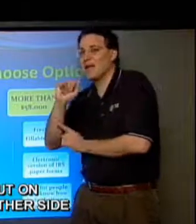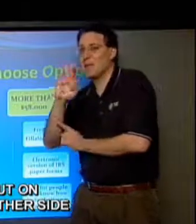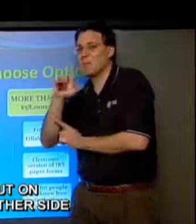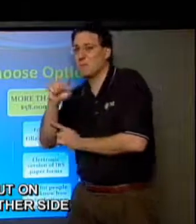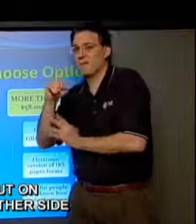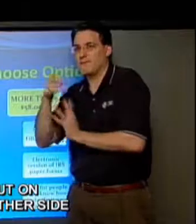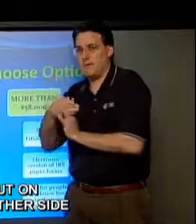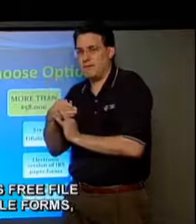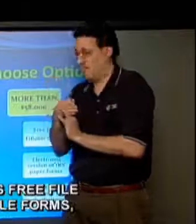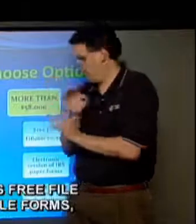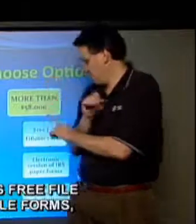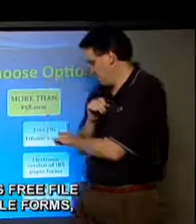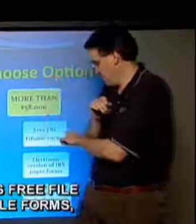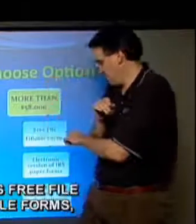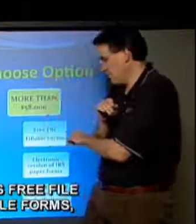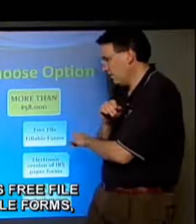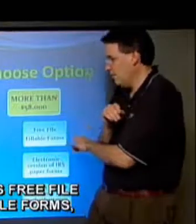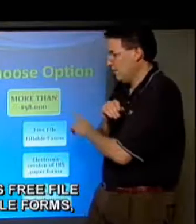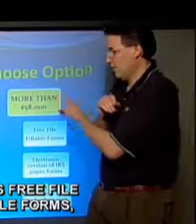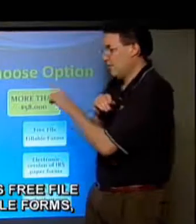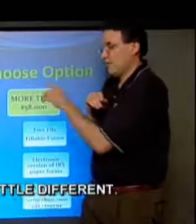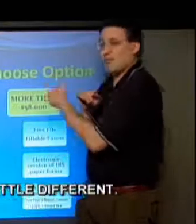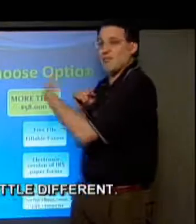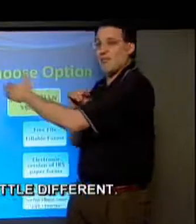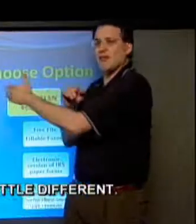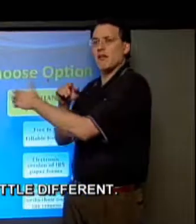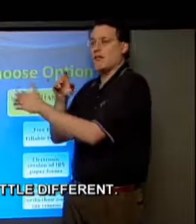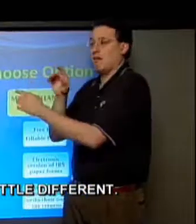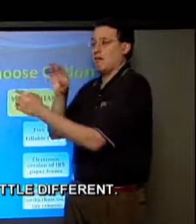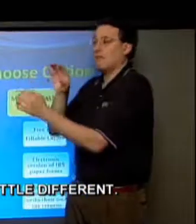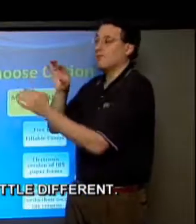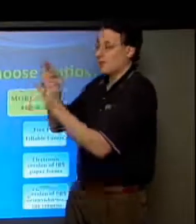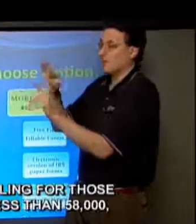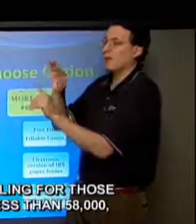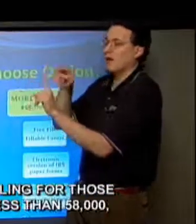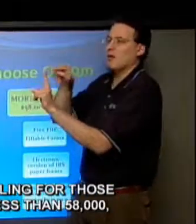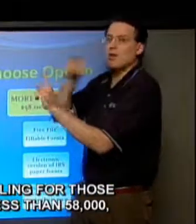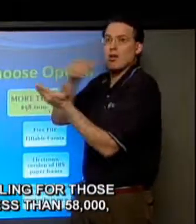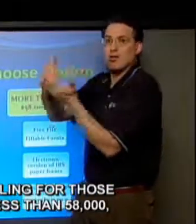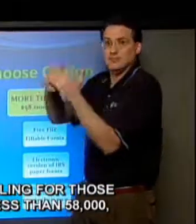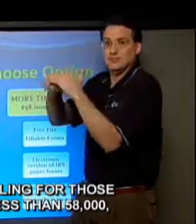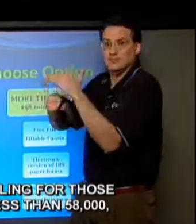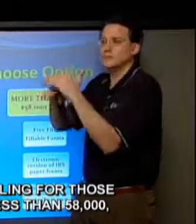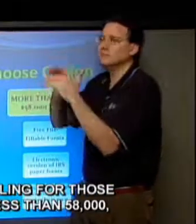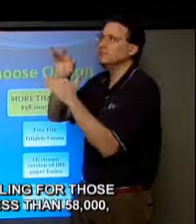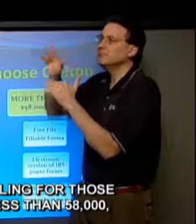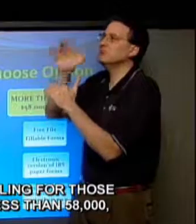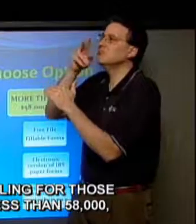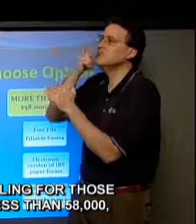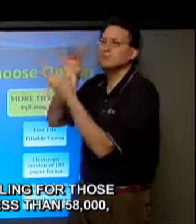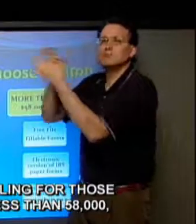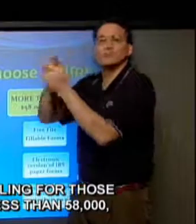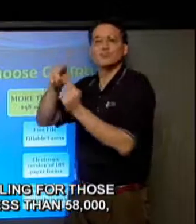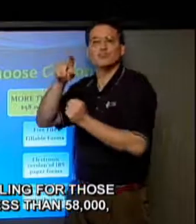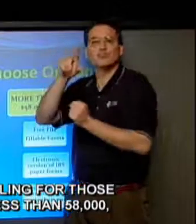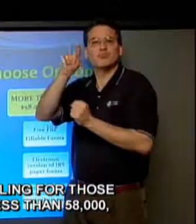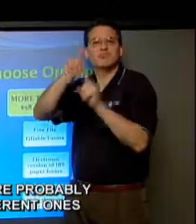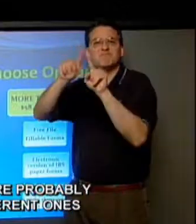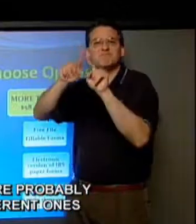there's free file fillable forms, which is a little different. Now, free filing, or for those who earn less than $58,000, there are